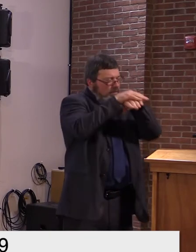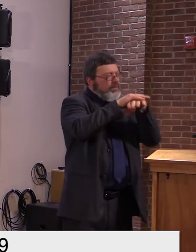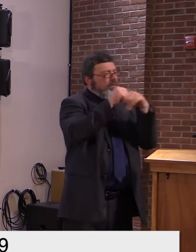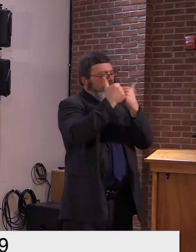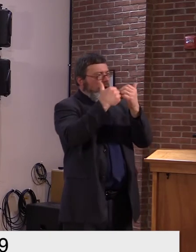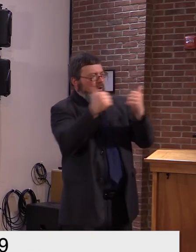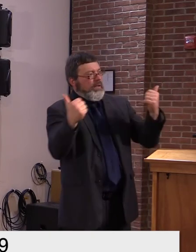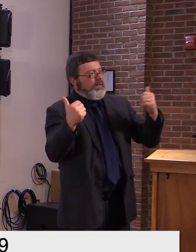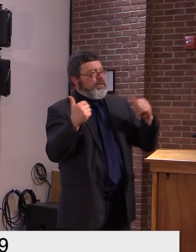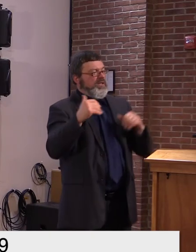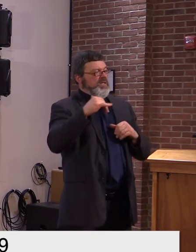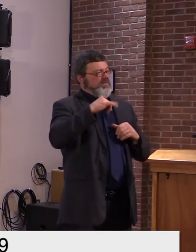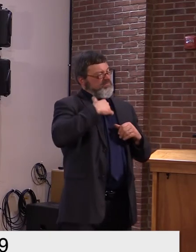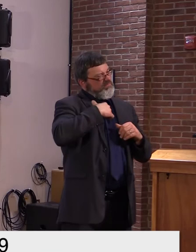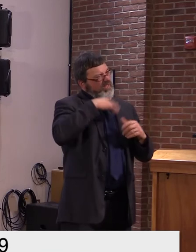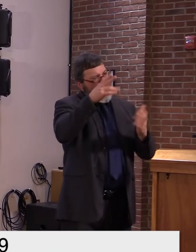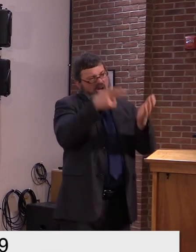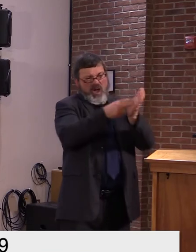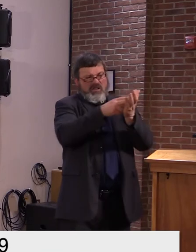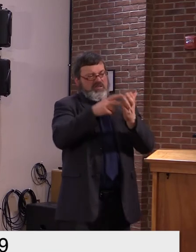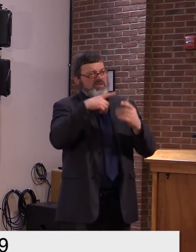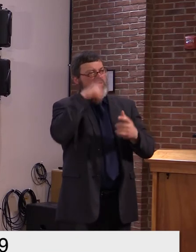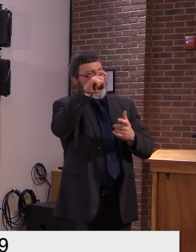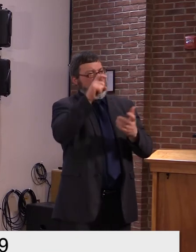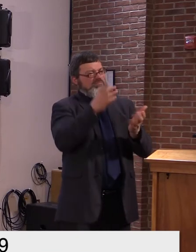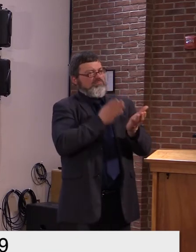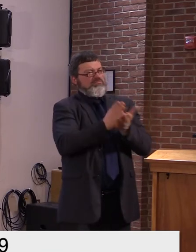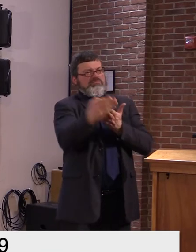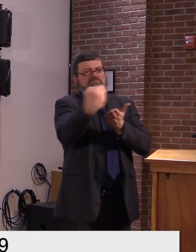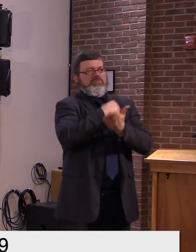and strong ethics standards.